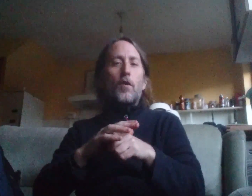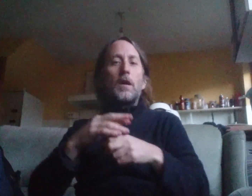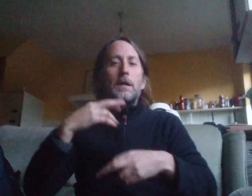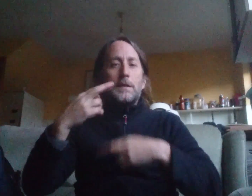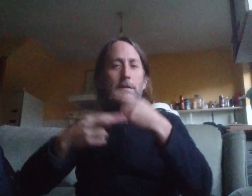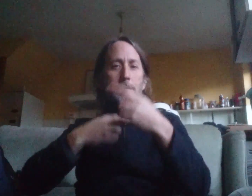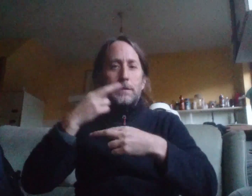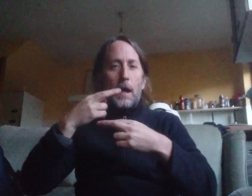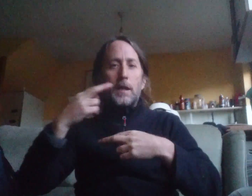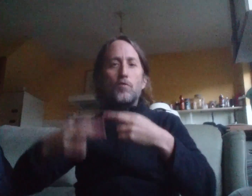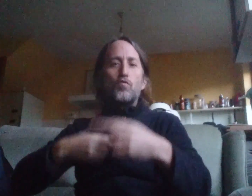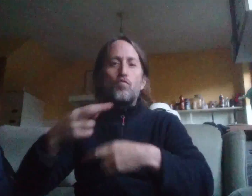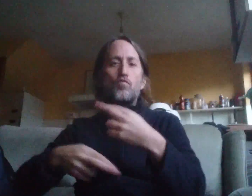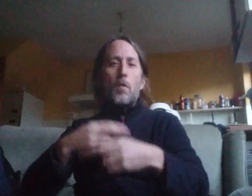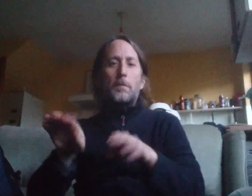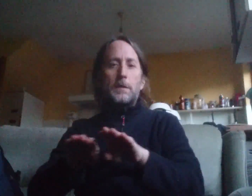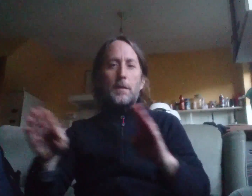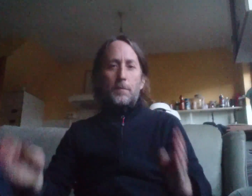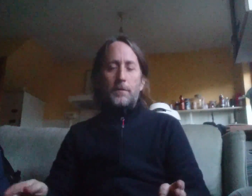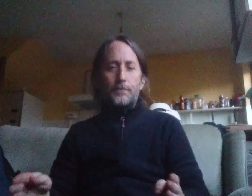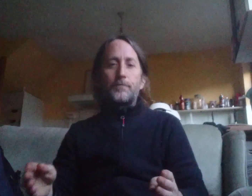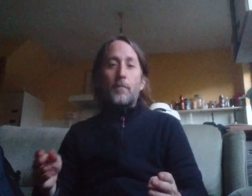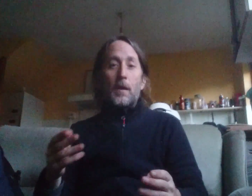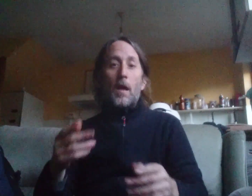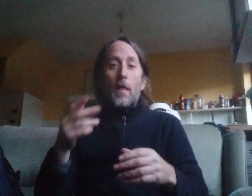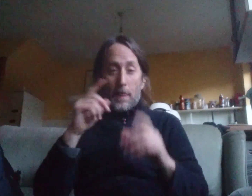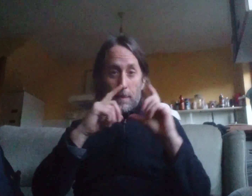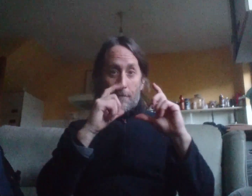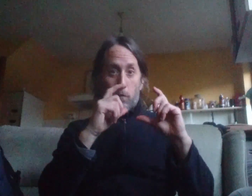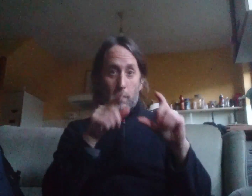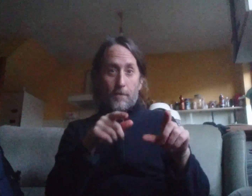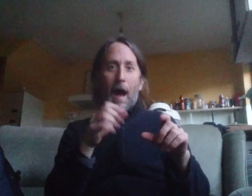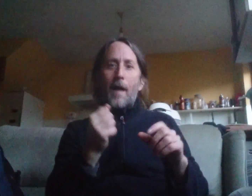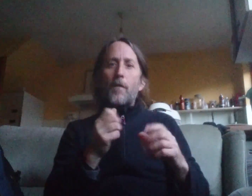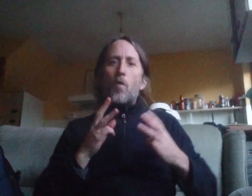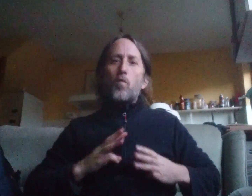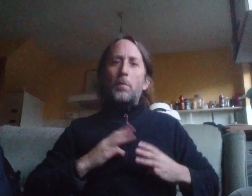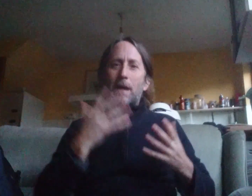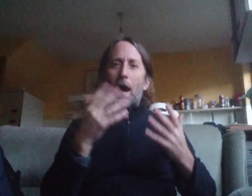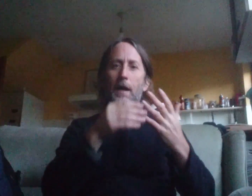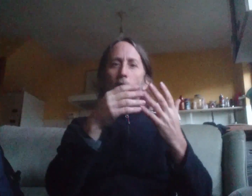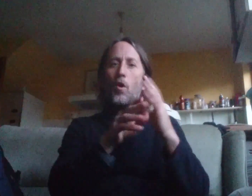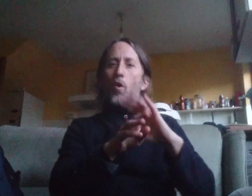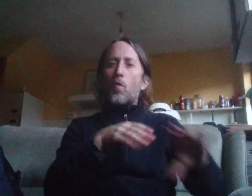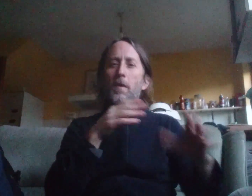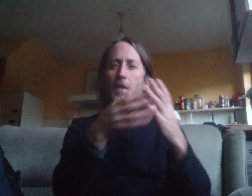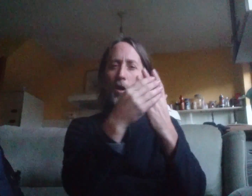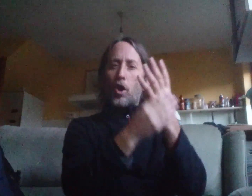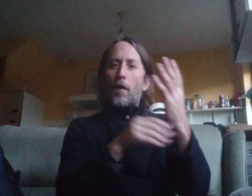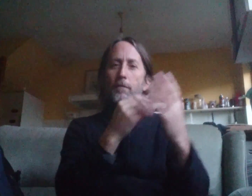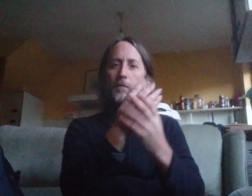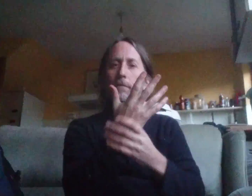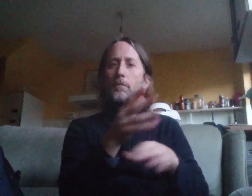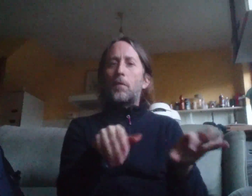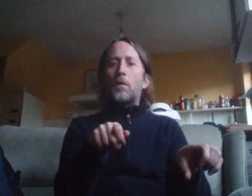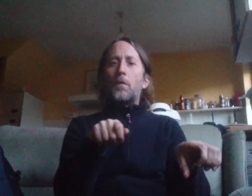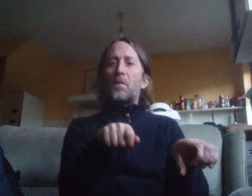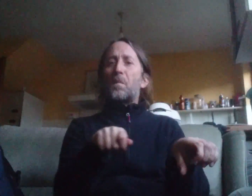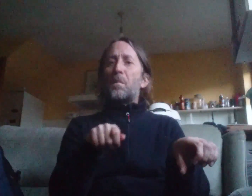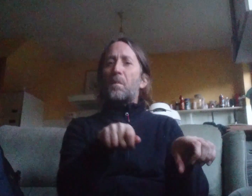Photographed in a lady's gloved hand, this knife was elegant enough to go with your best silver and china.